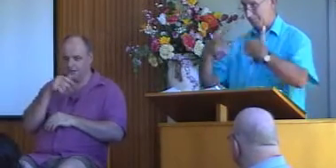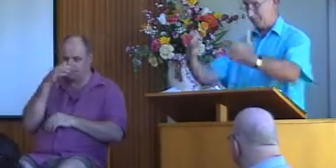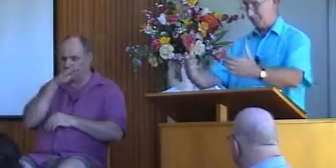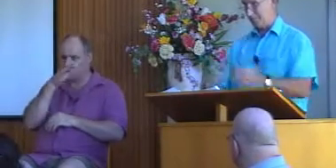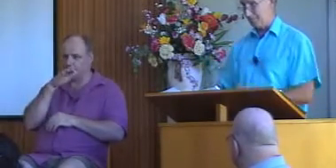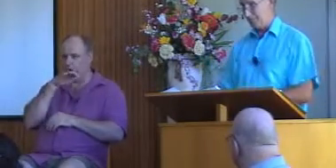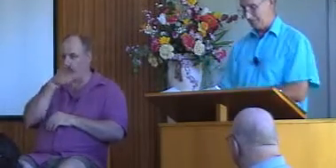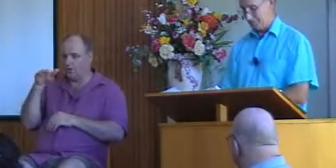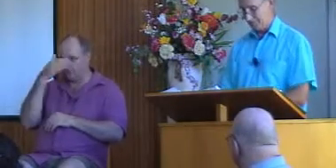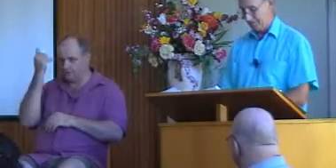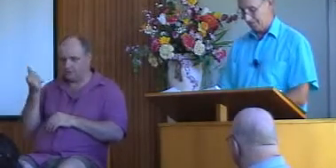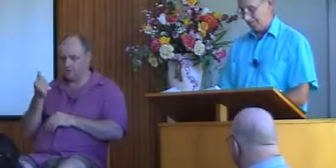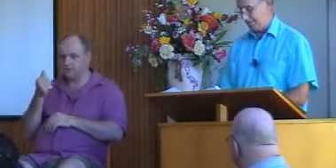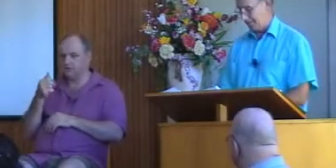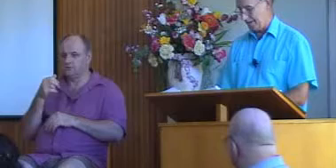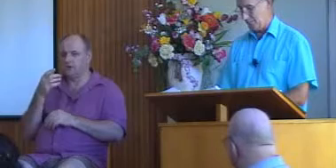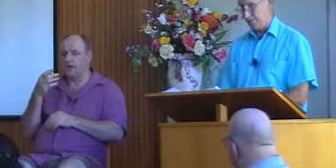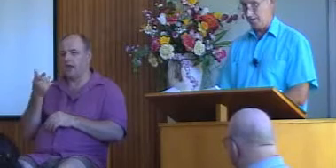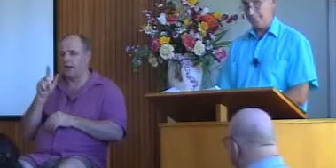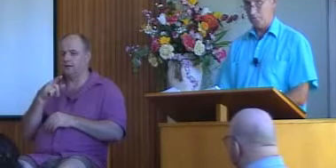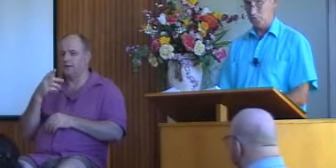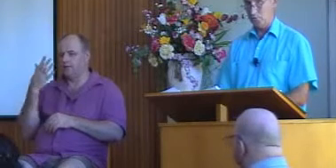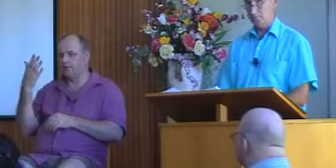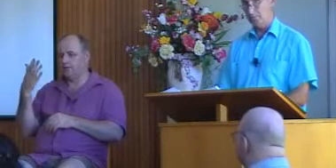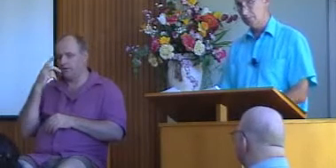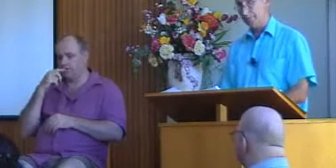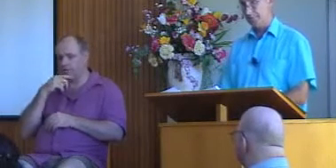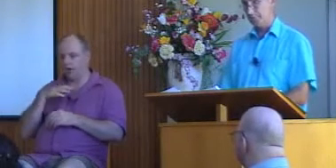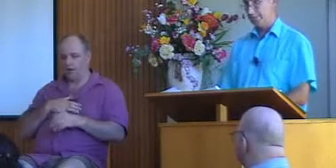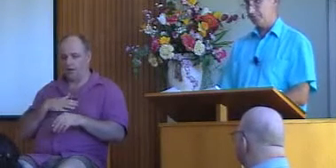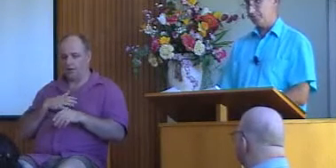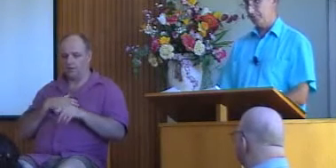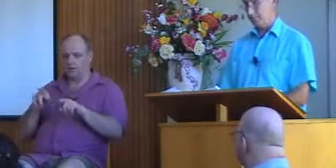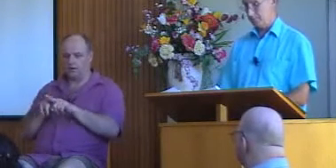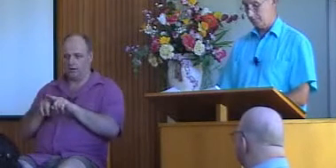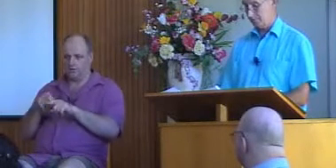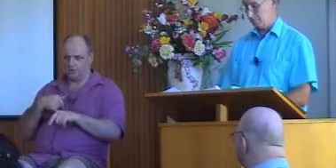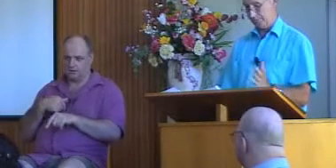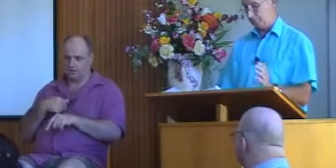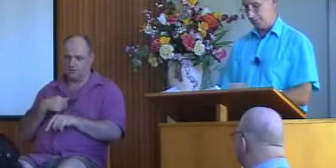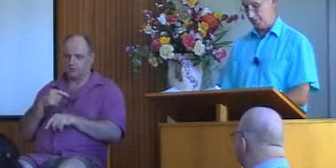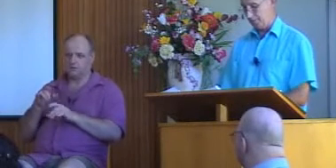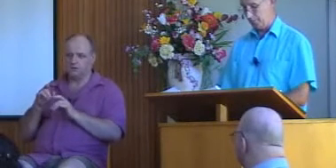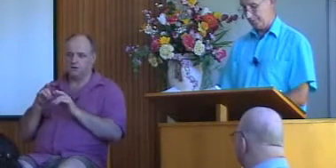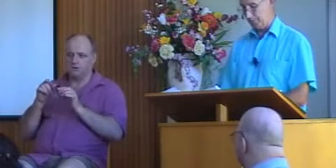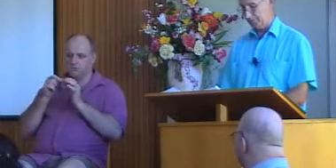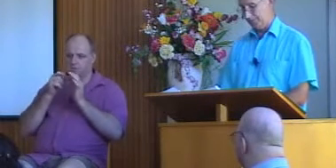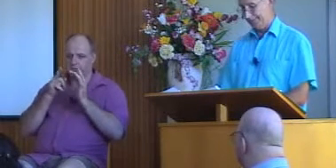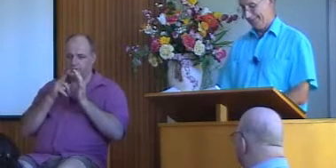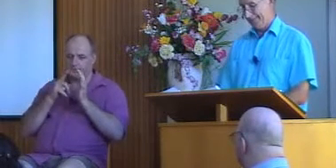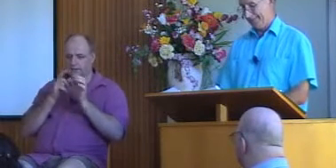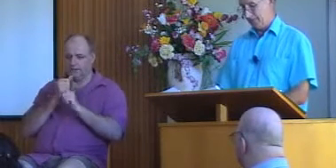people, beginners like me, and it went on for about 3 months, every Tuesday night or whatever